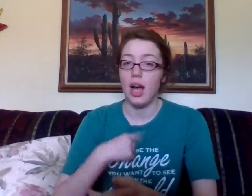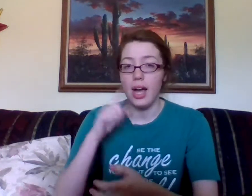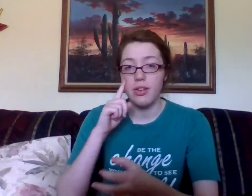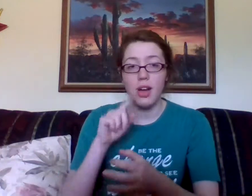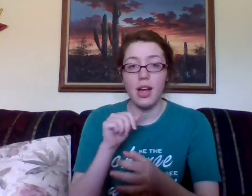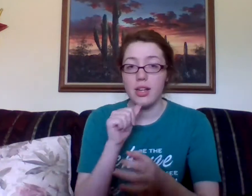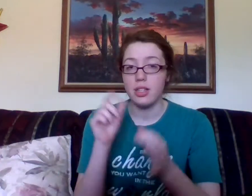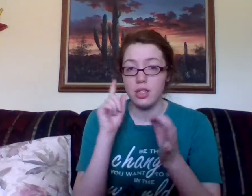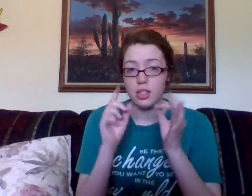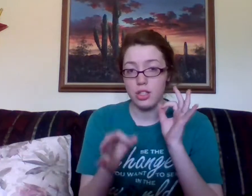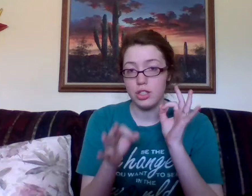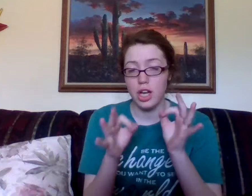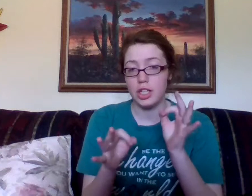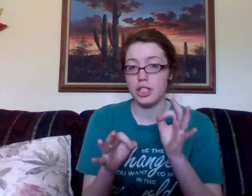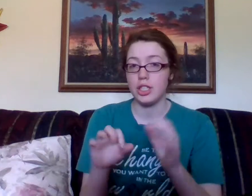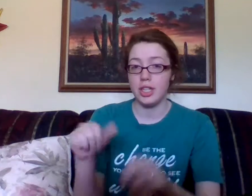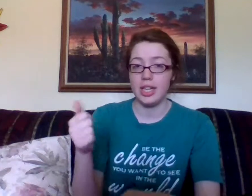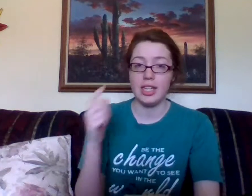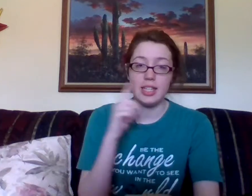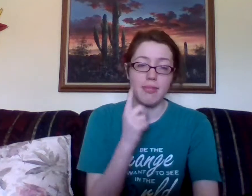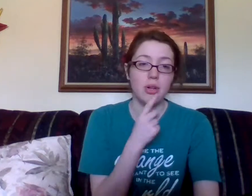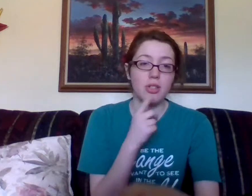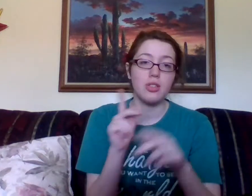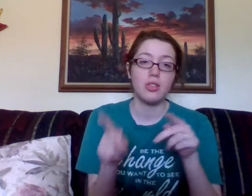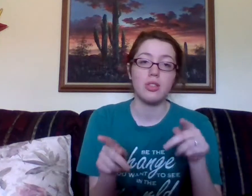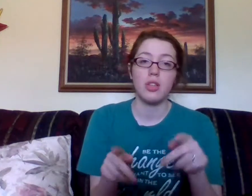I do not judge any deaf person